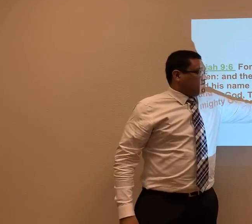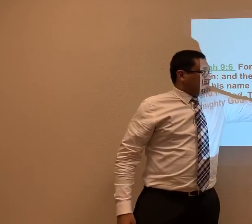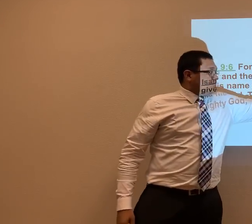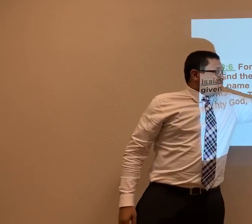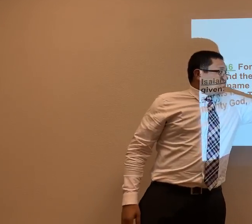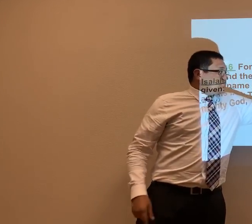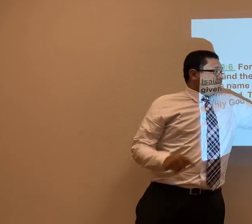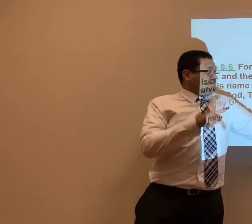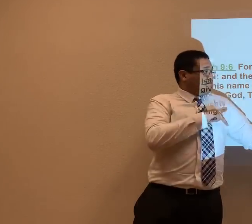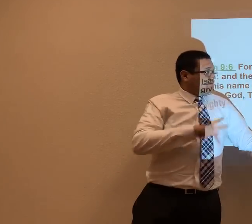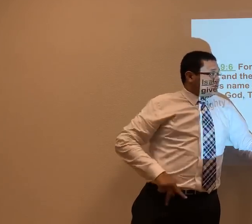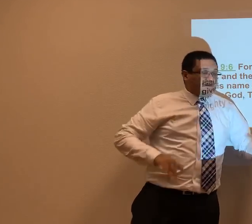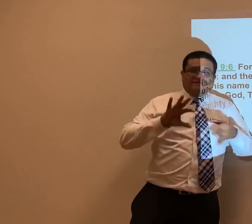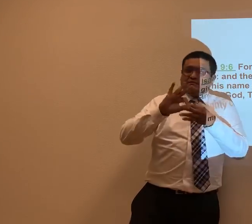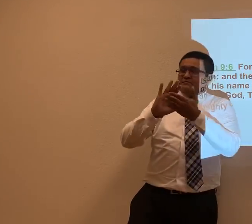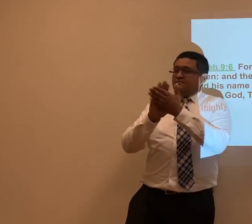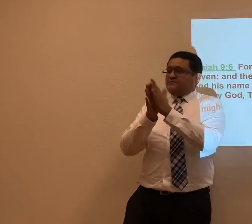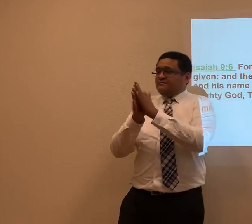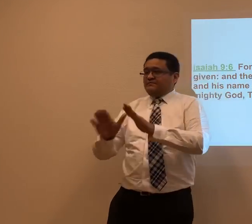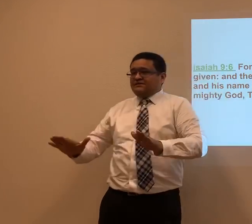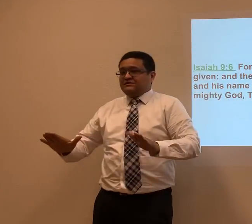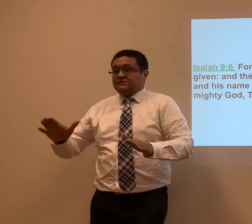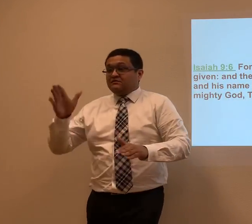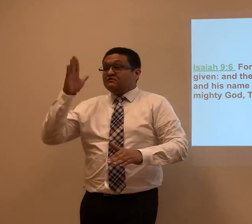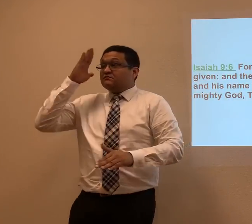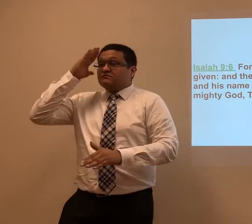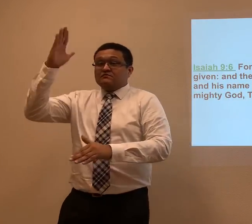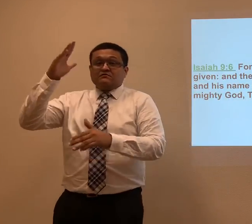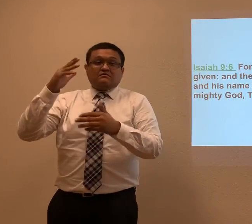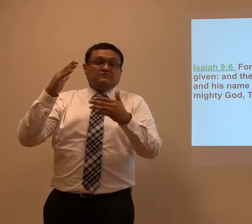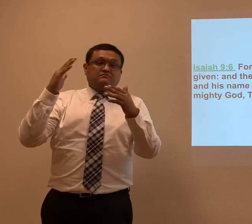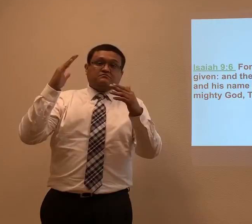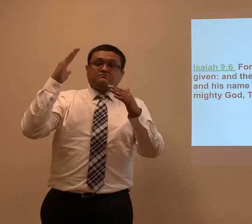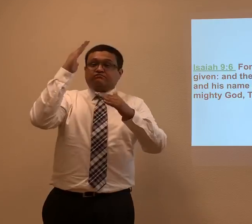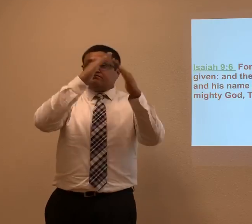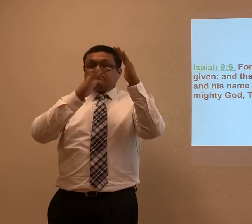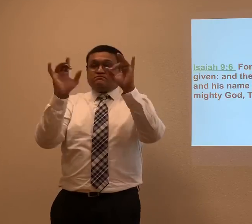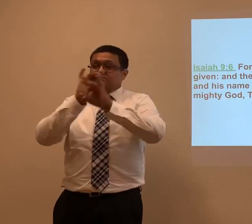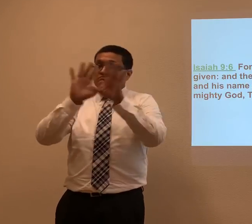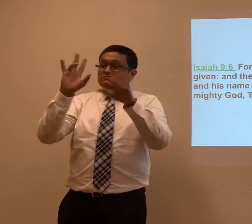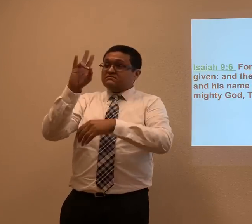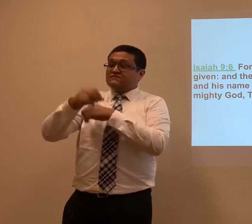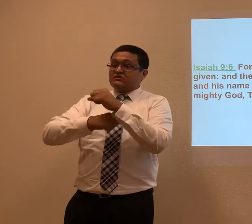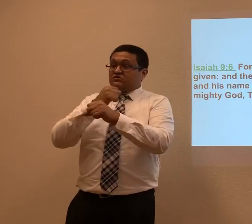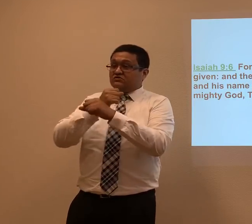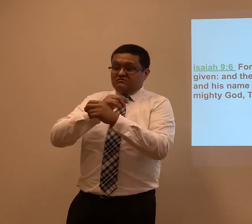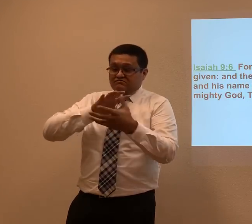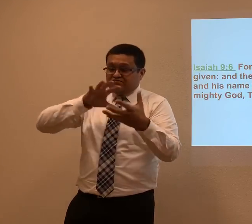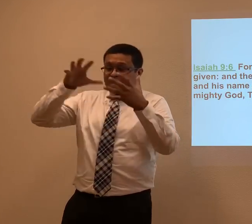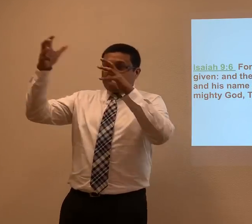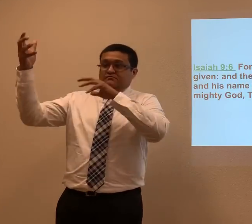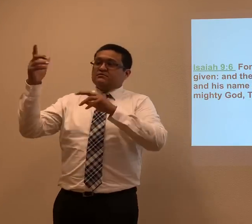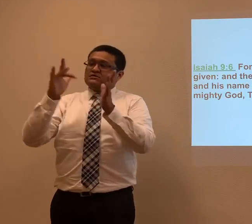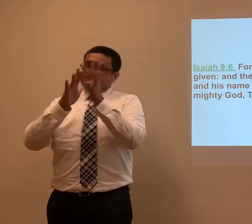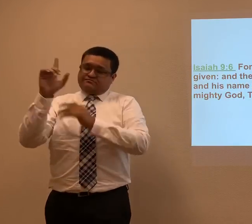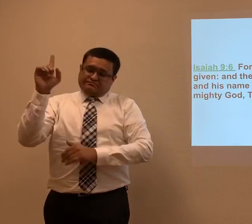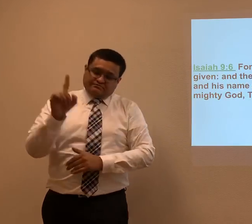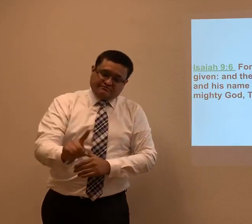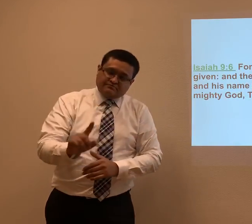everlasting Father. He is the Prince of Peace. So in 7 years,